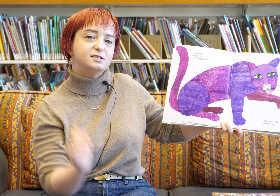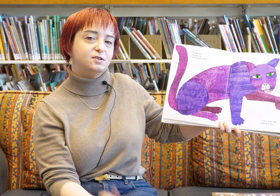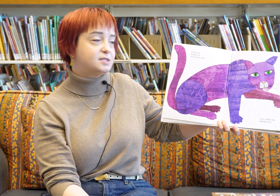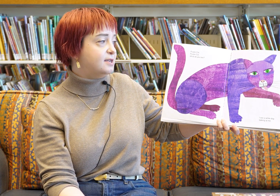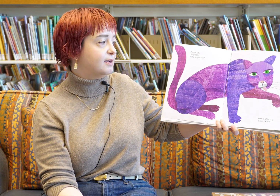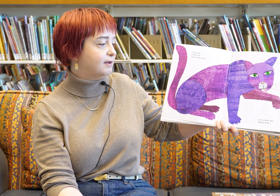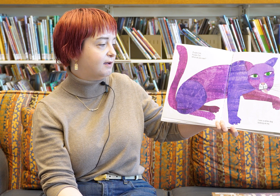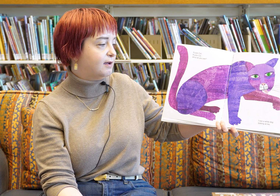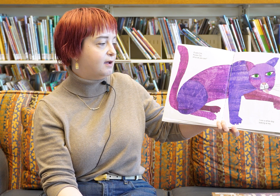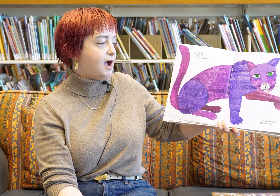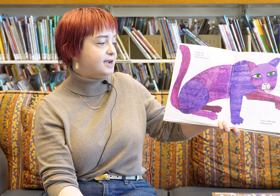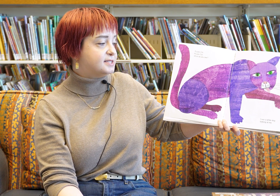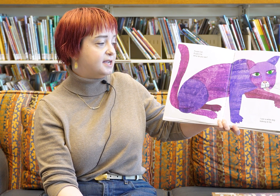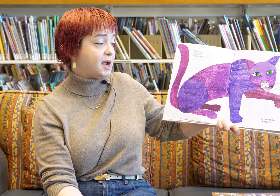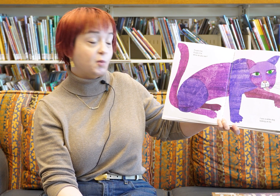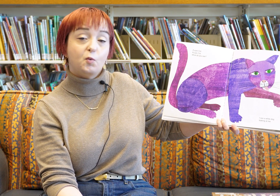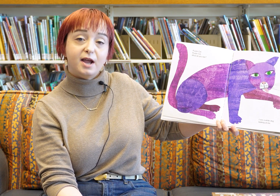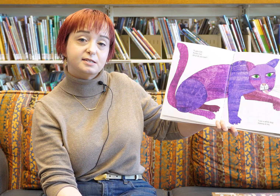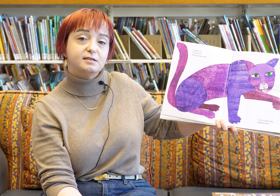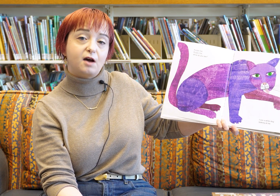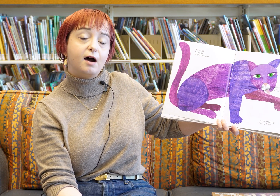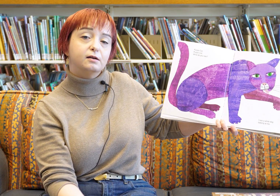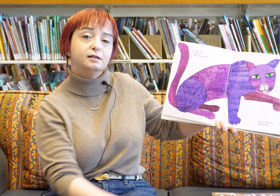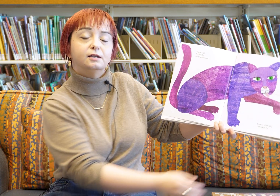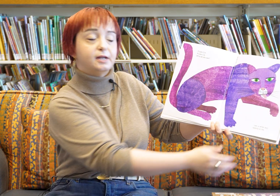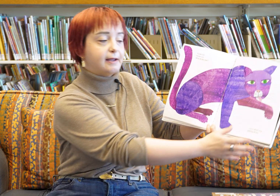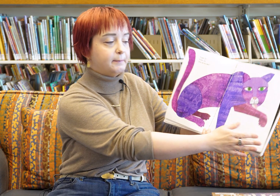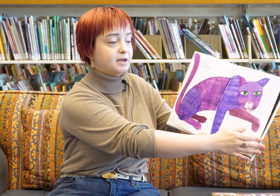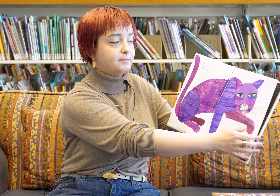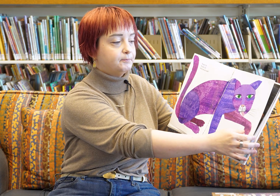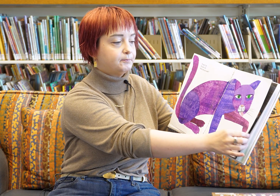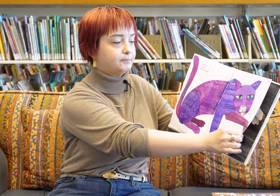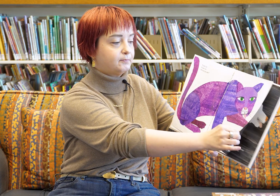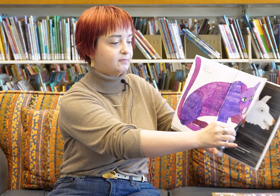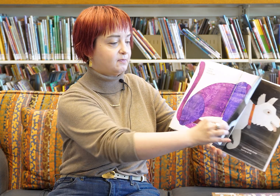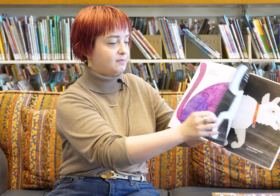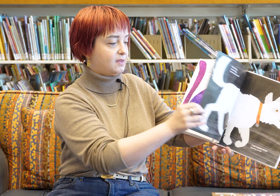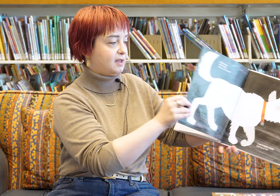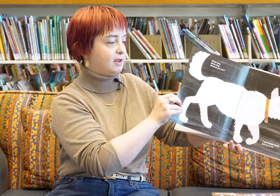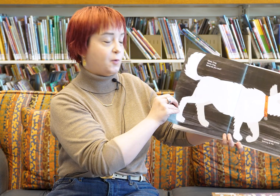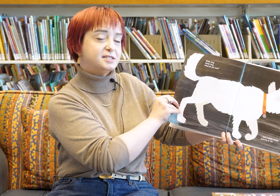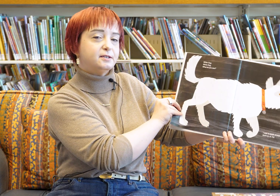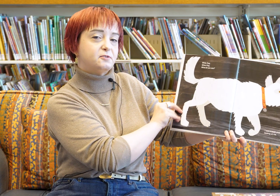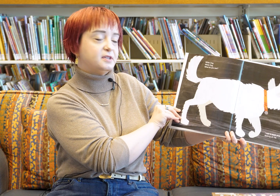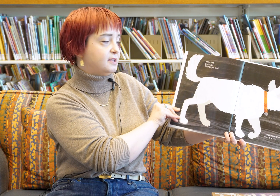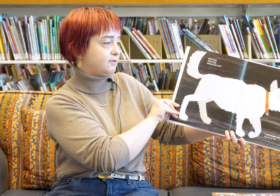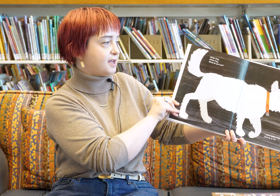you see? I see a white dog looking at me. White's a little different than the other